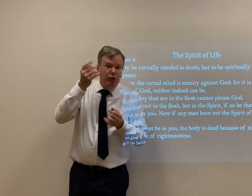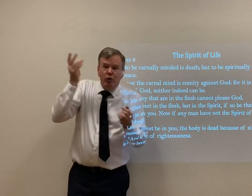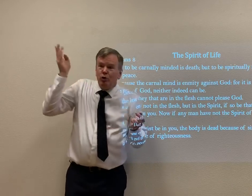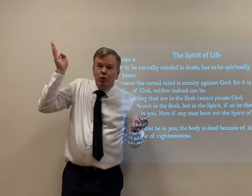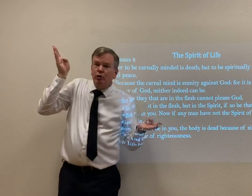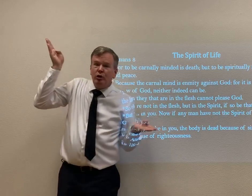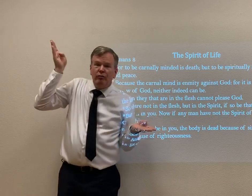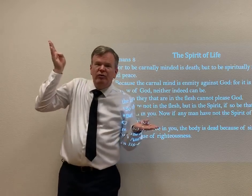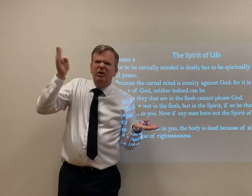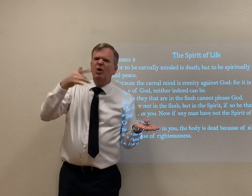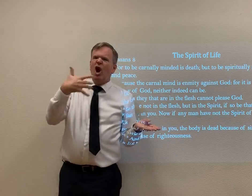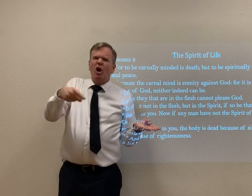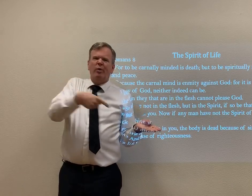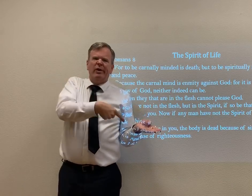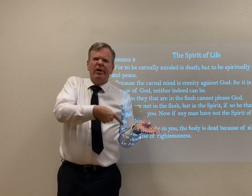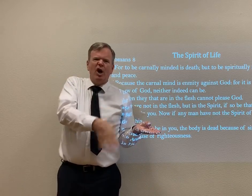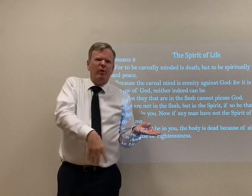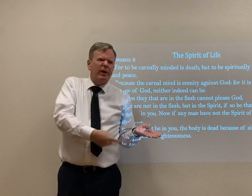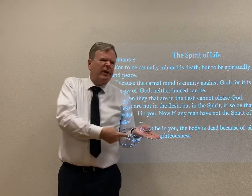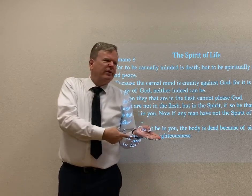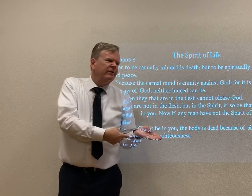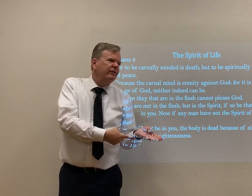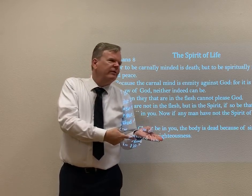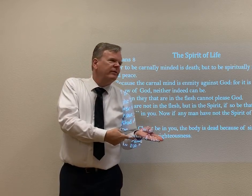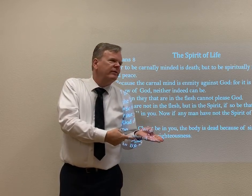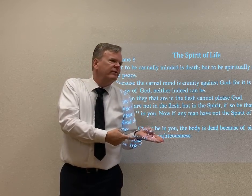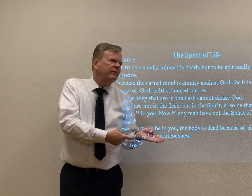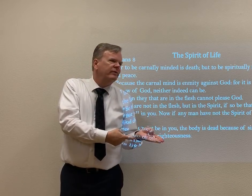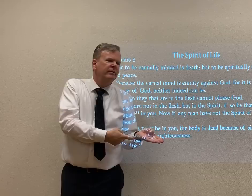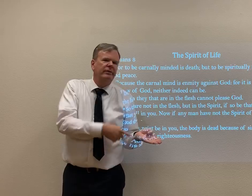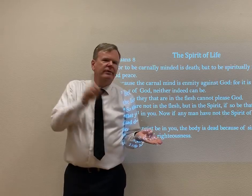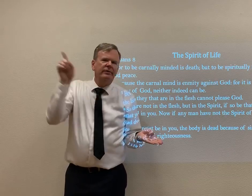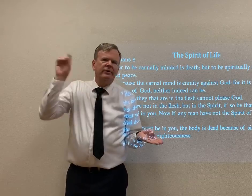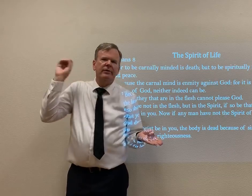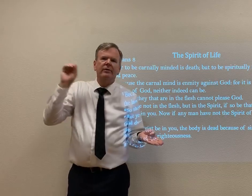Right? If you serve both, you're actually serving one.